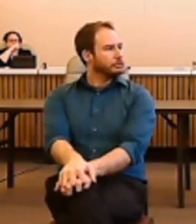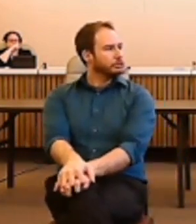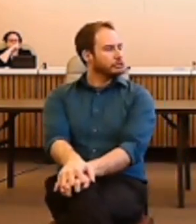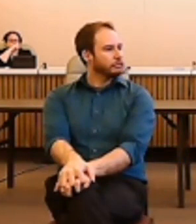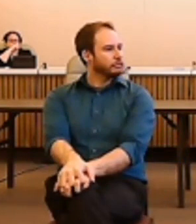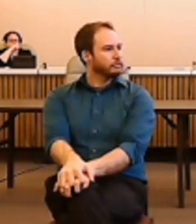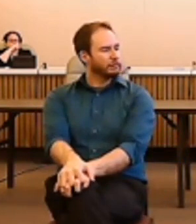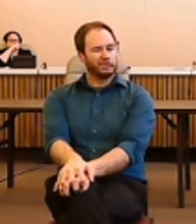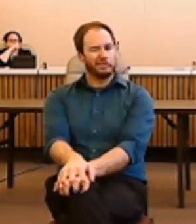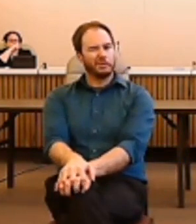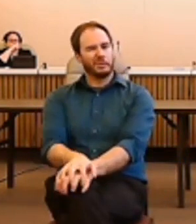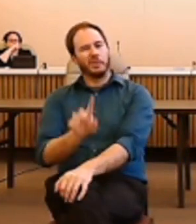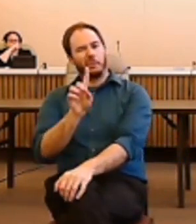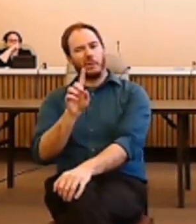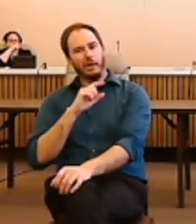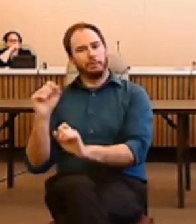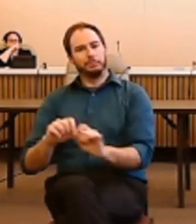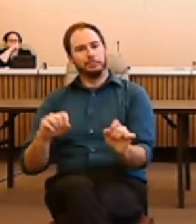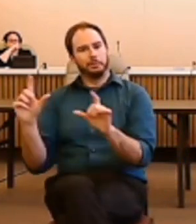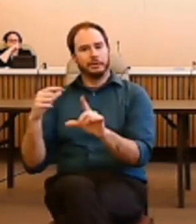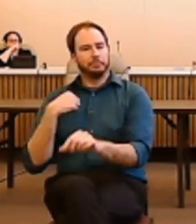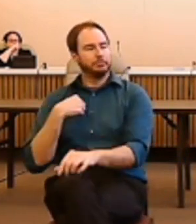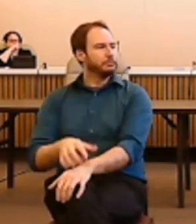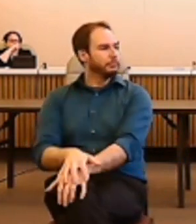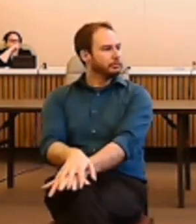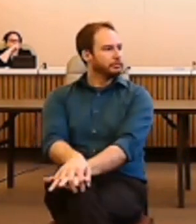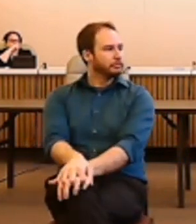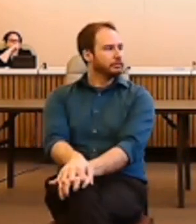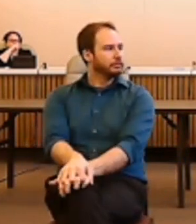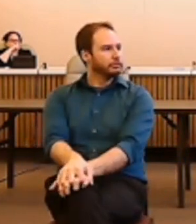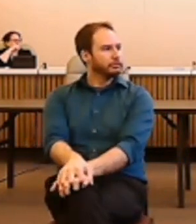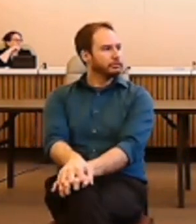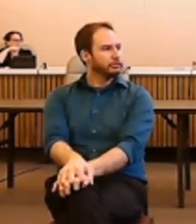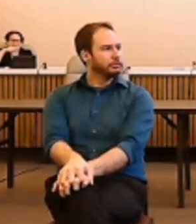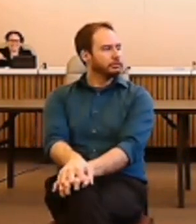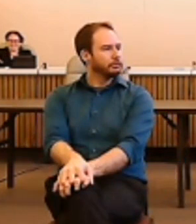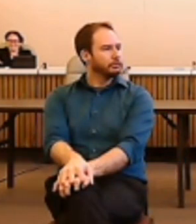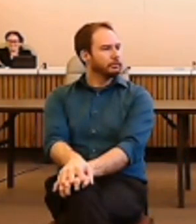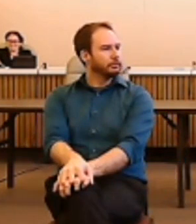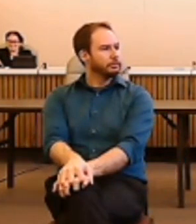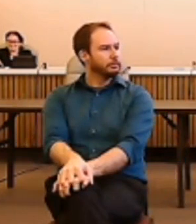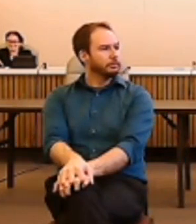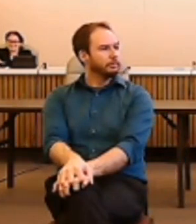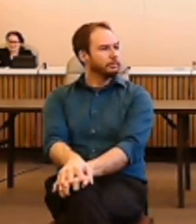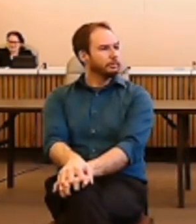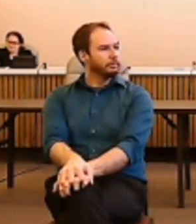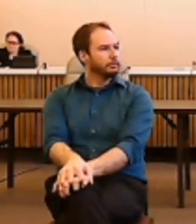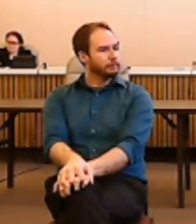Hold on one second. Jen's not here, so we're gonna try to find it. Okay, Linda, can you bring up the site plan? I need to go down to her